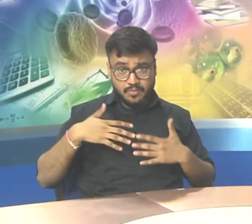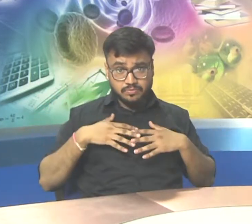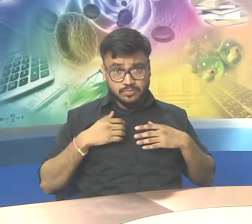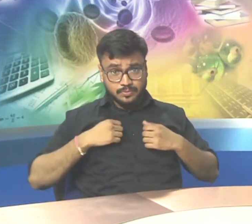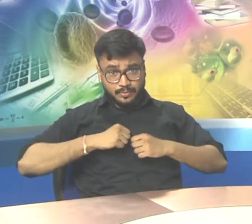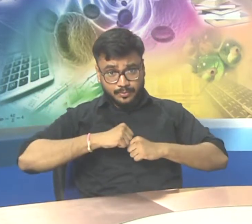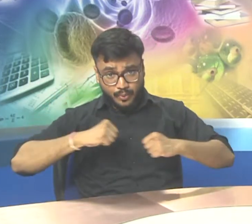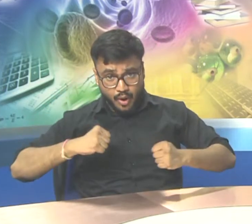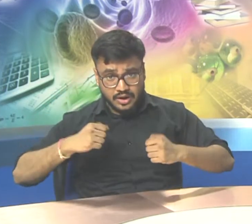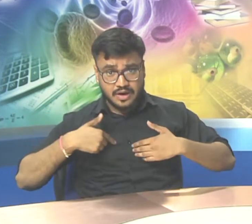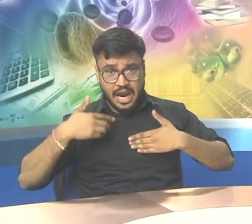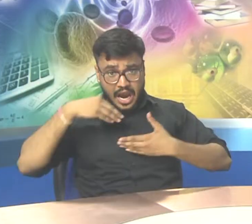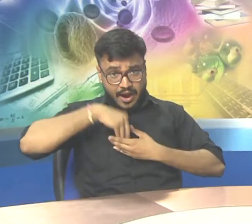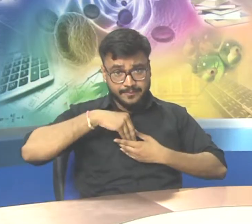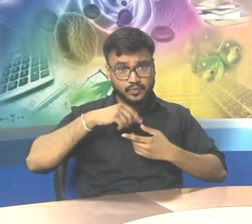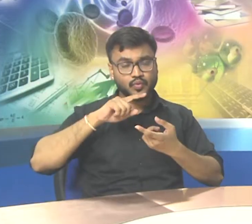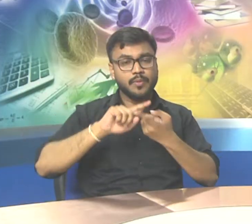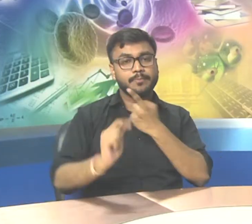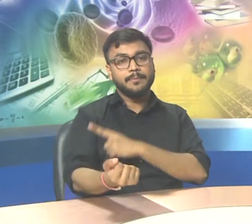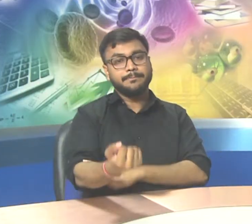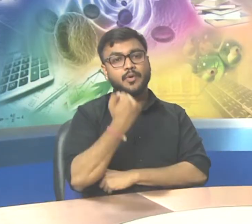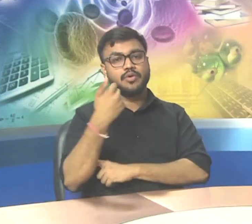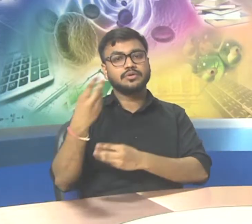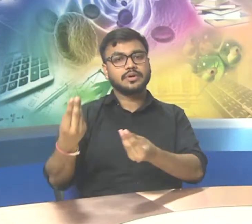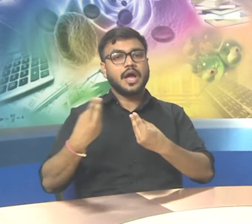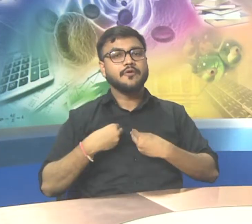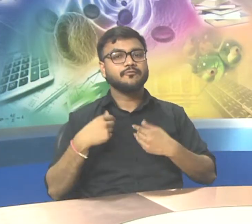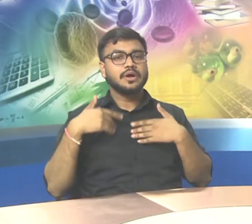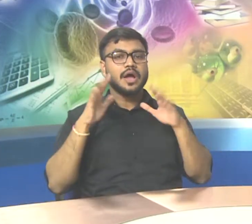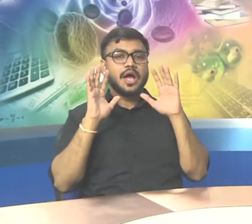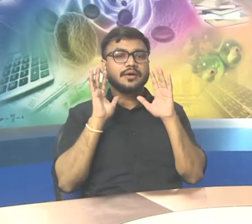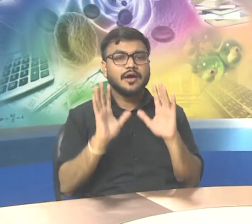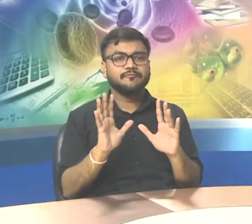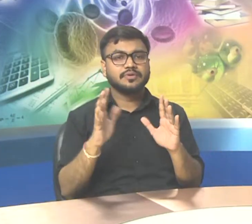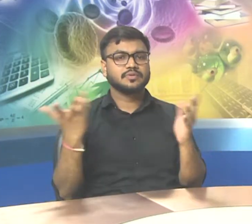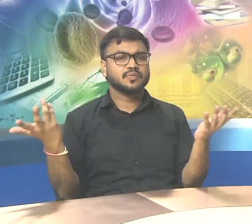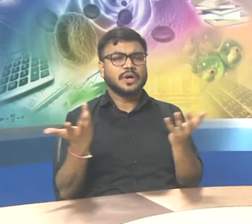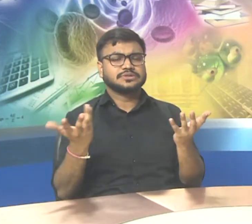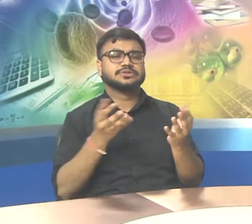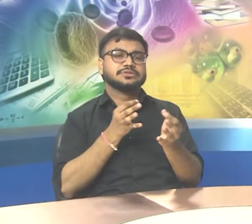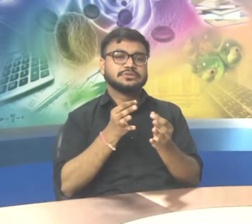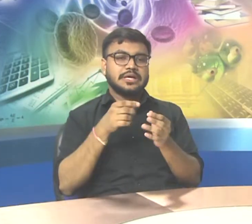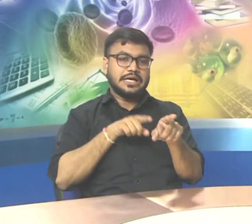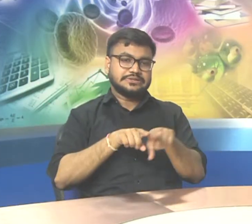give extra energy and keep body warm. Example,